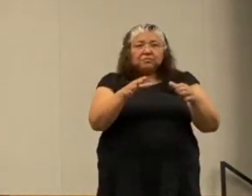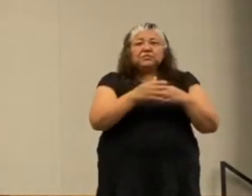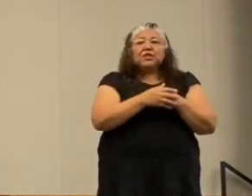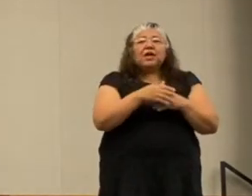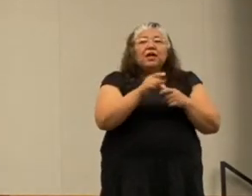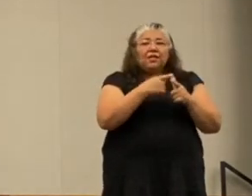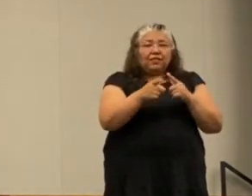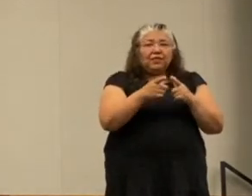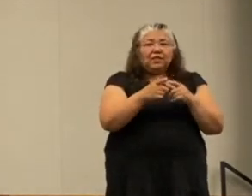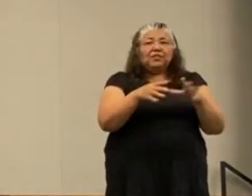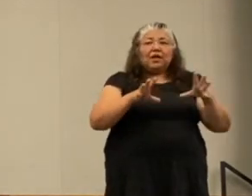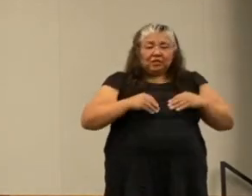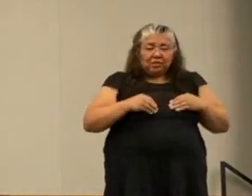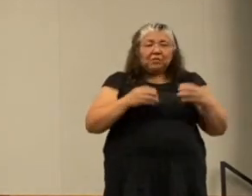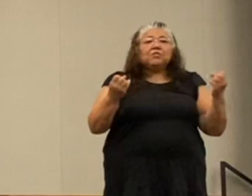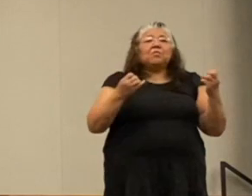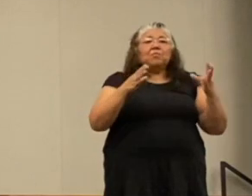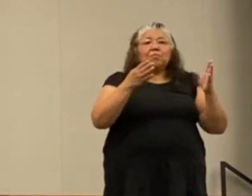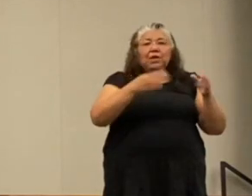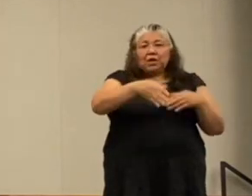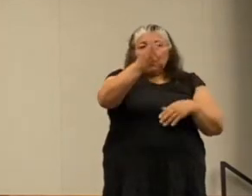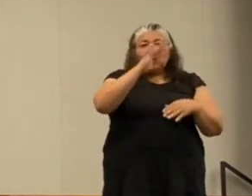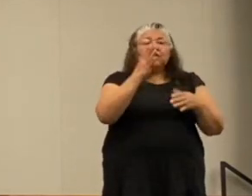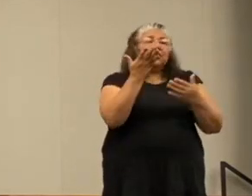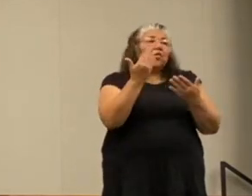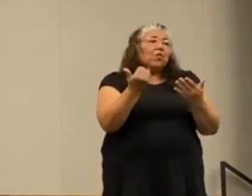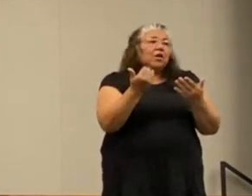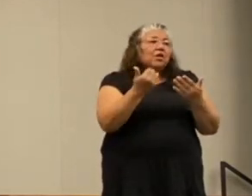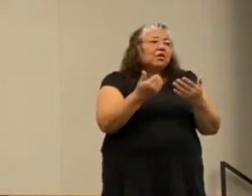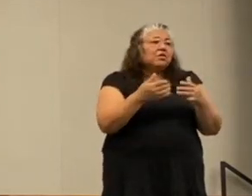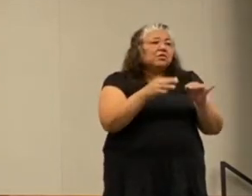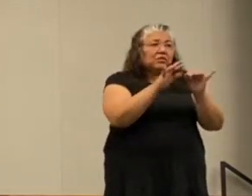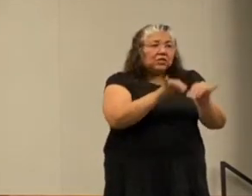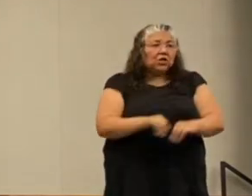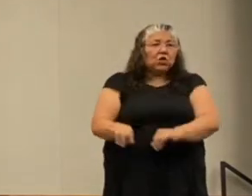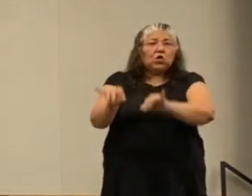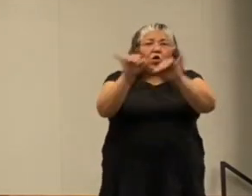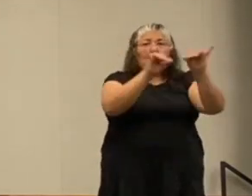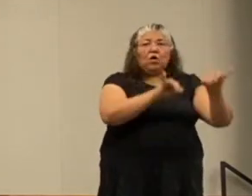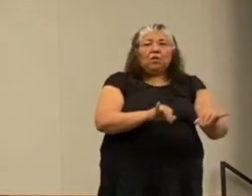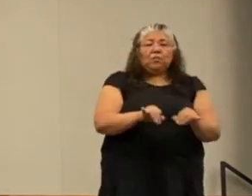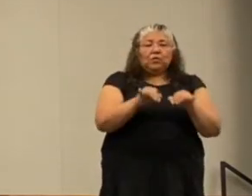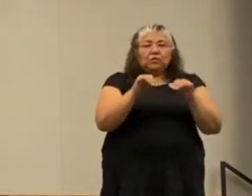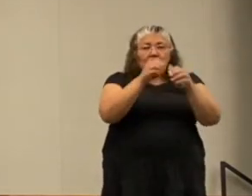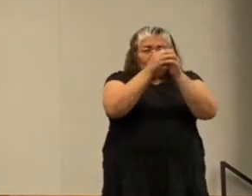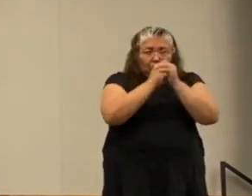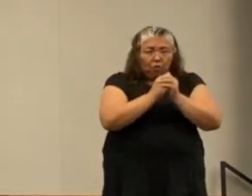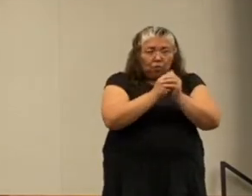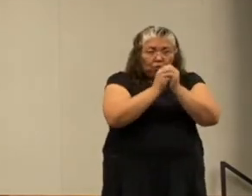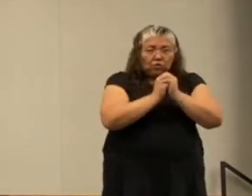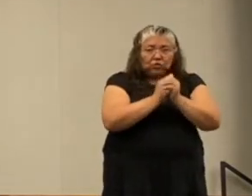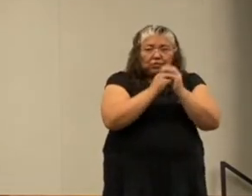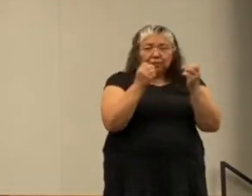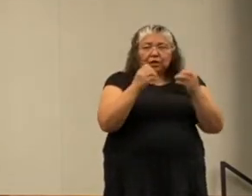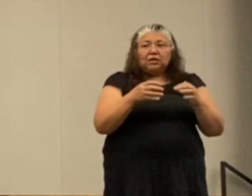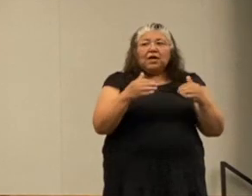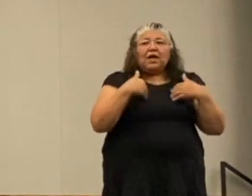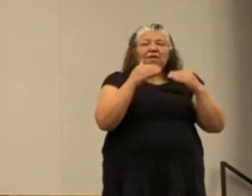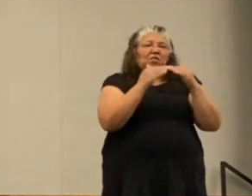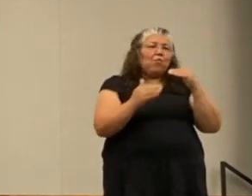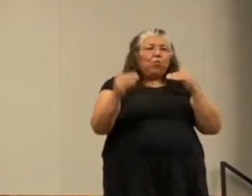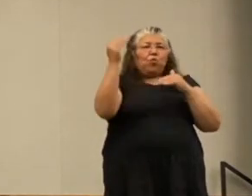many gods. And it was common to worship many gods in order to get the maximum number of